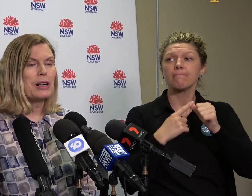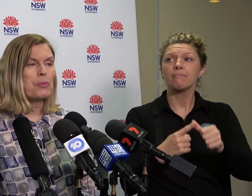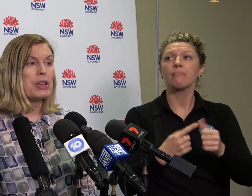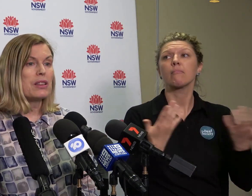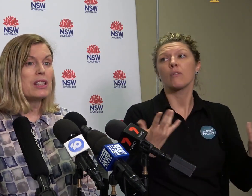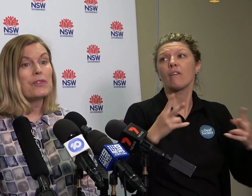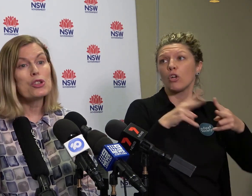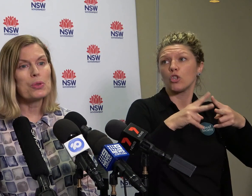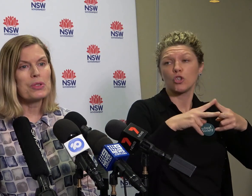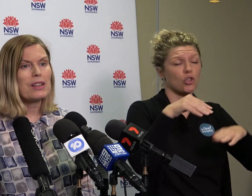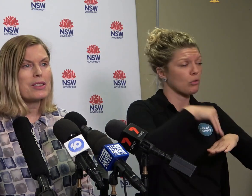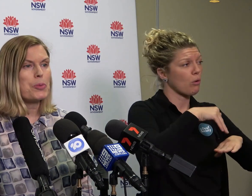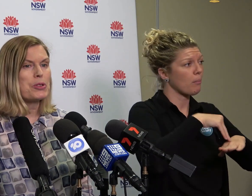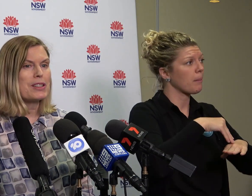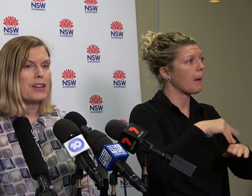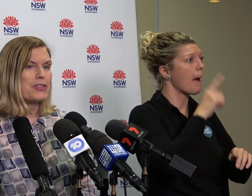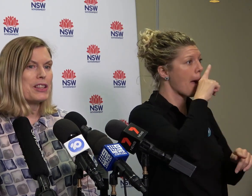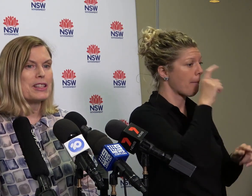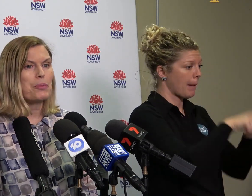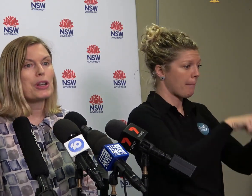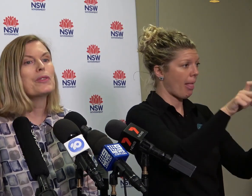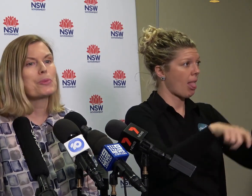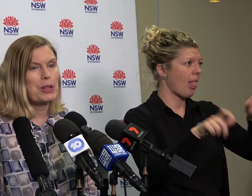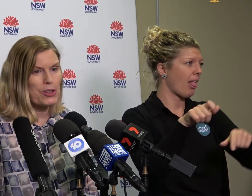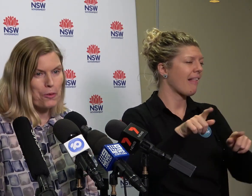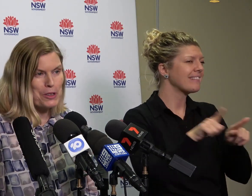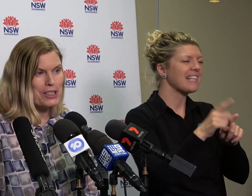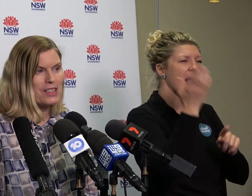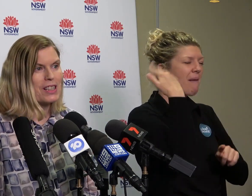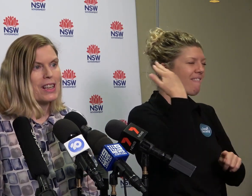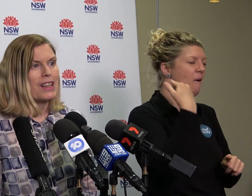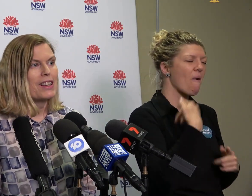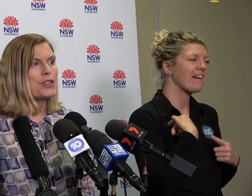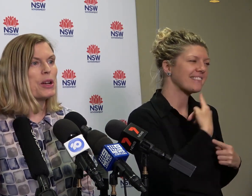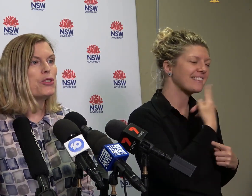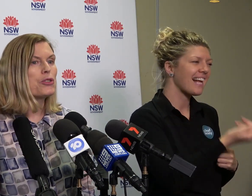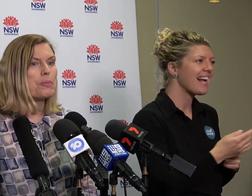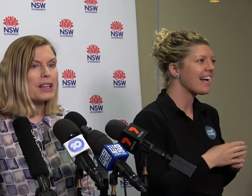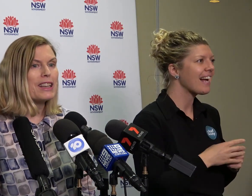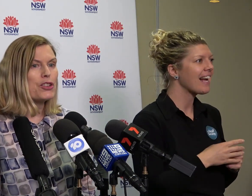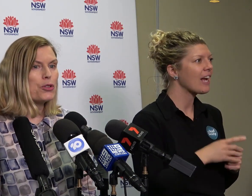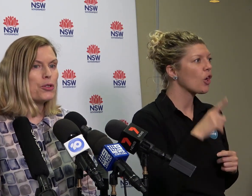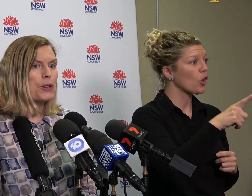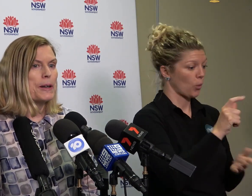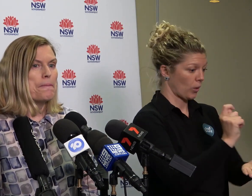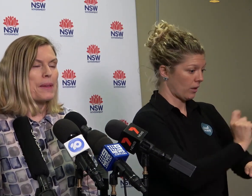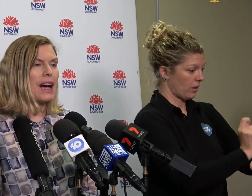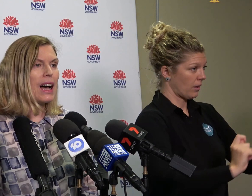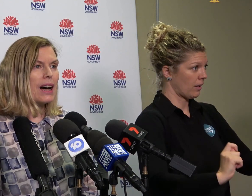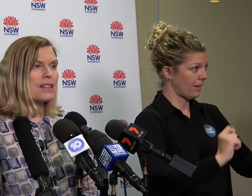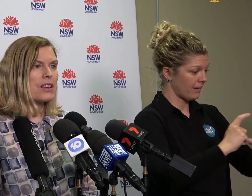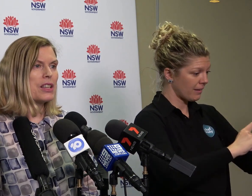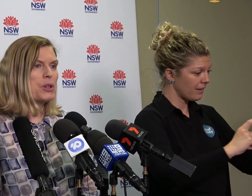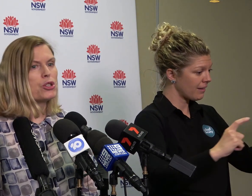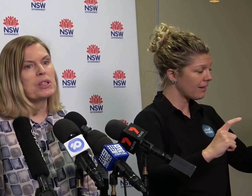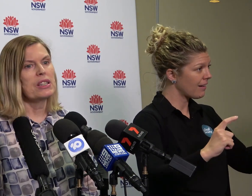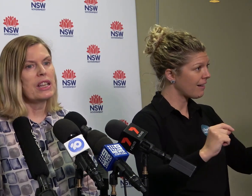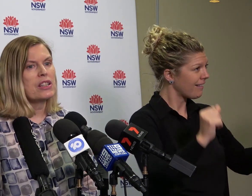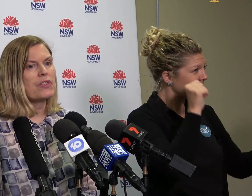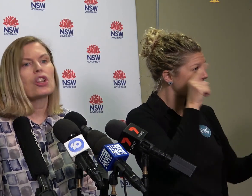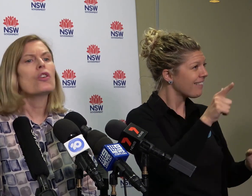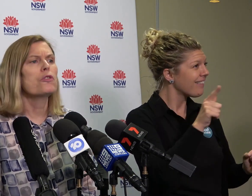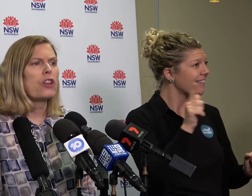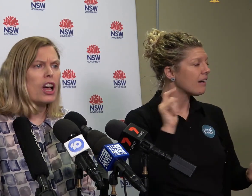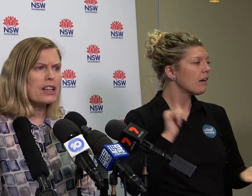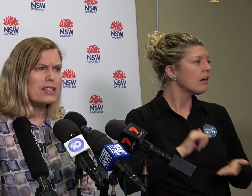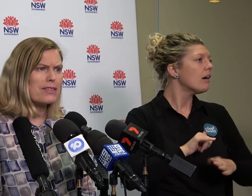issue with individuals, and I suppose I've said this in previous press conferences, is when you complete your cards, I think we do it at